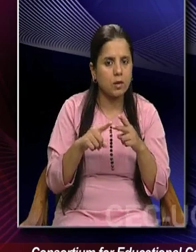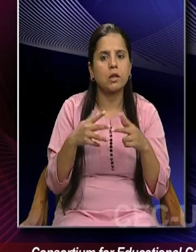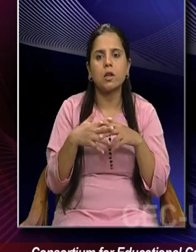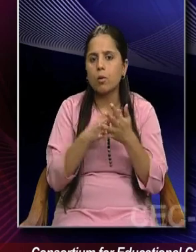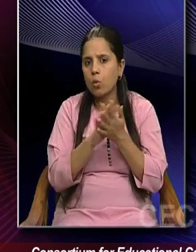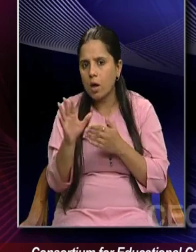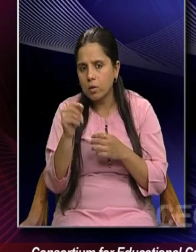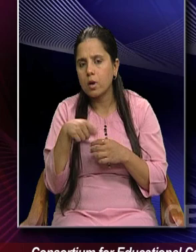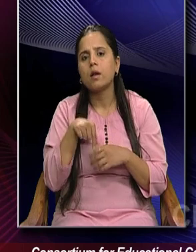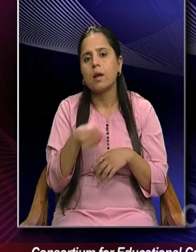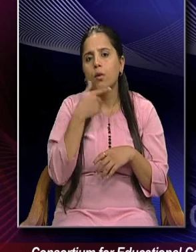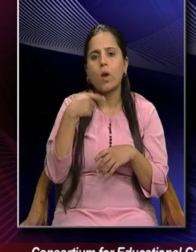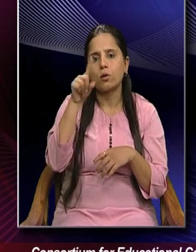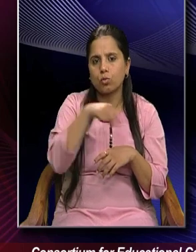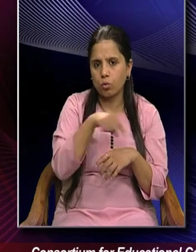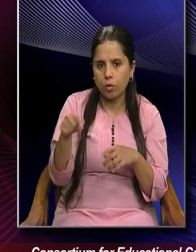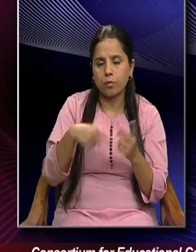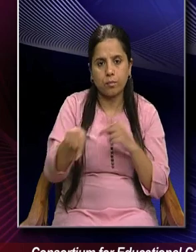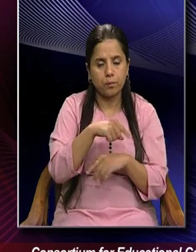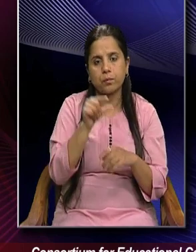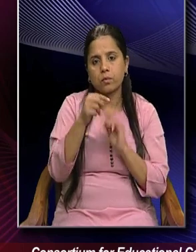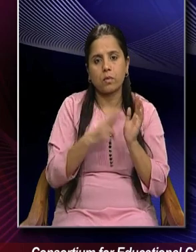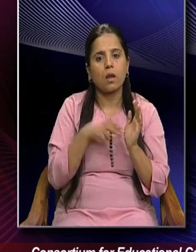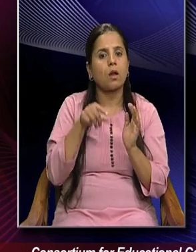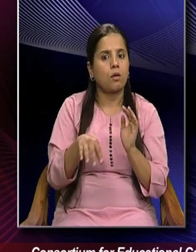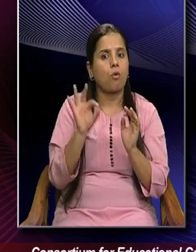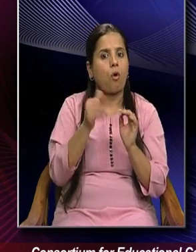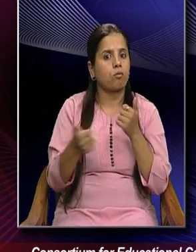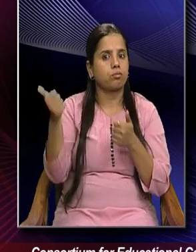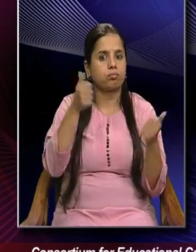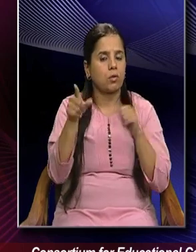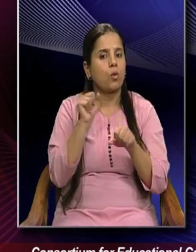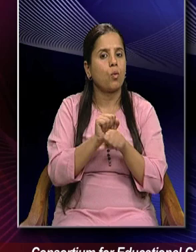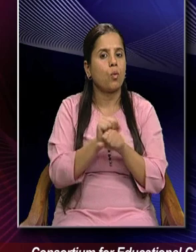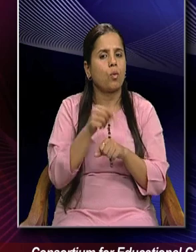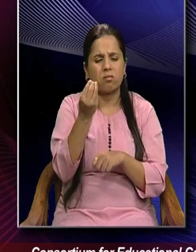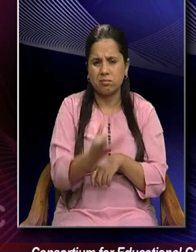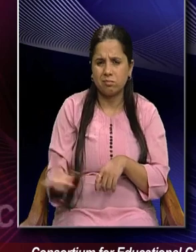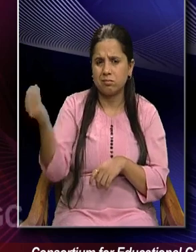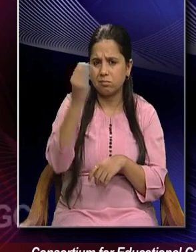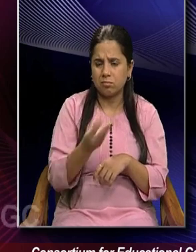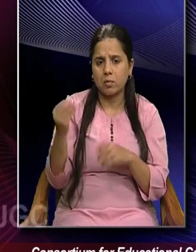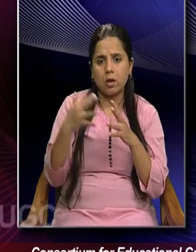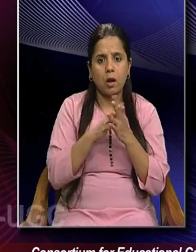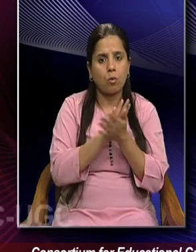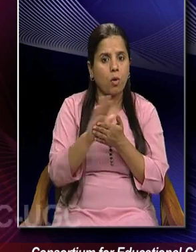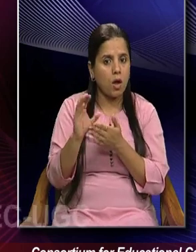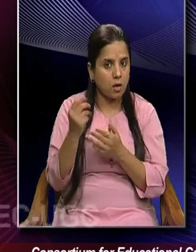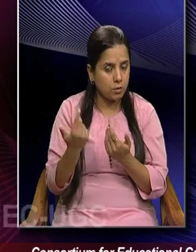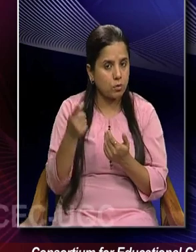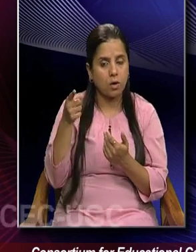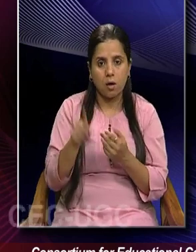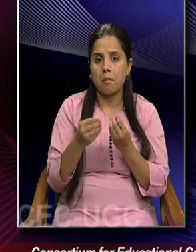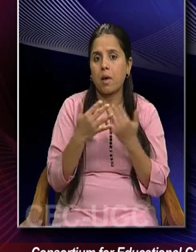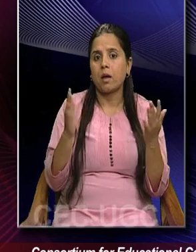WHO, Red Cross. These are the societies or UN officials or offices. They are working day and night. WHO have